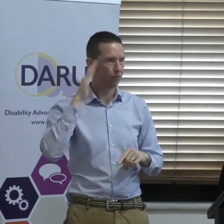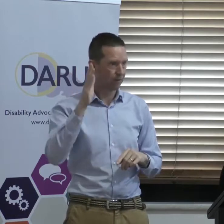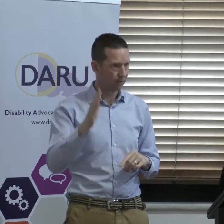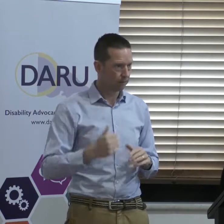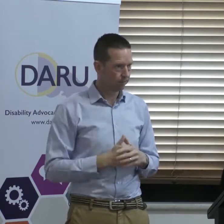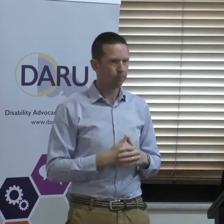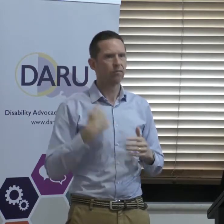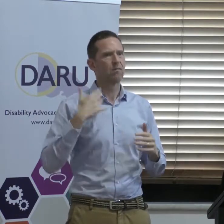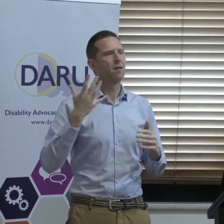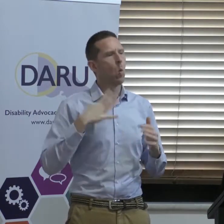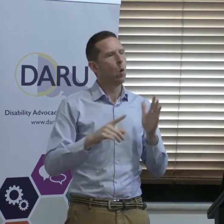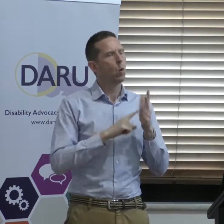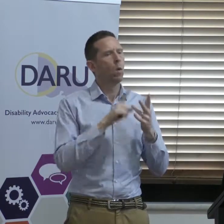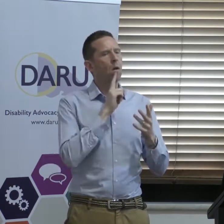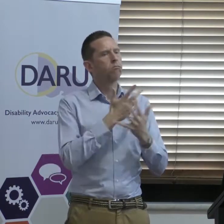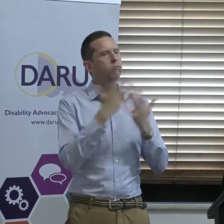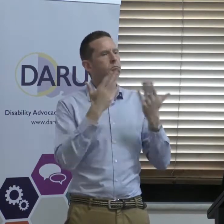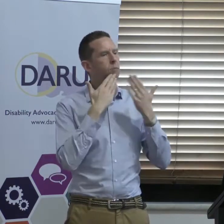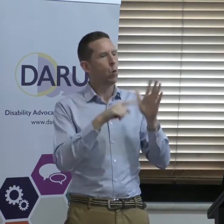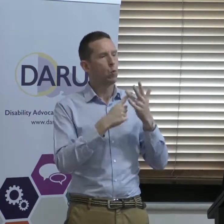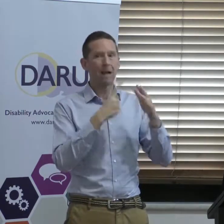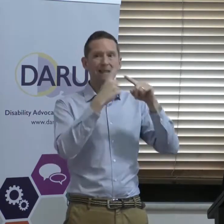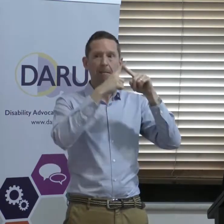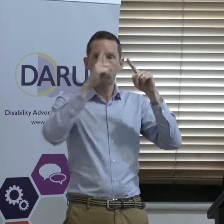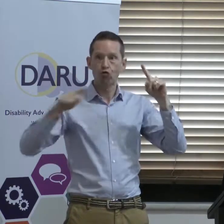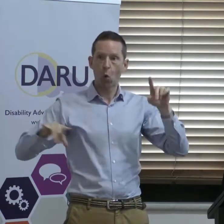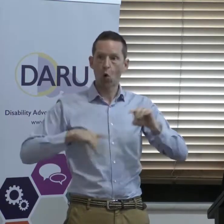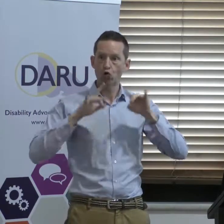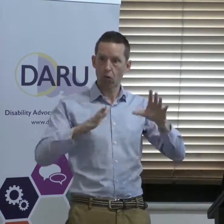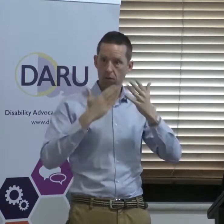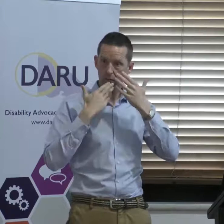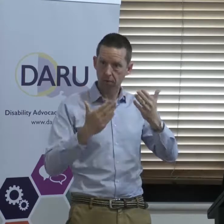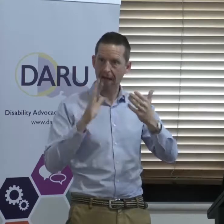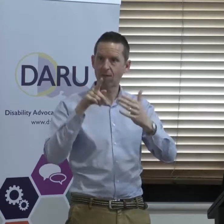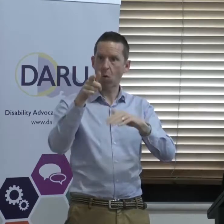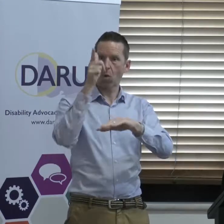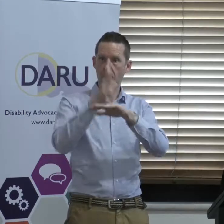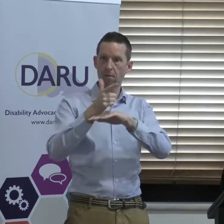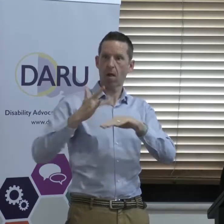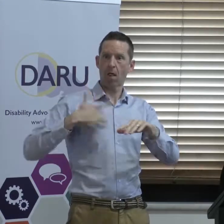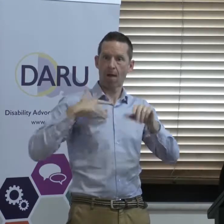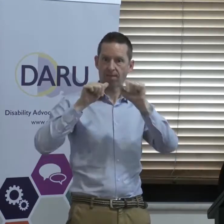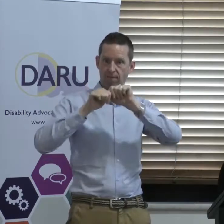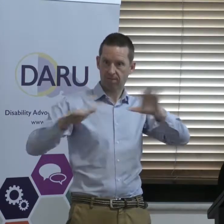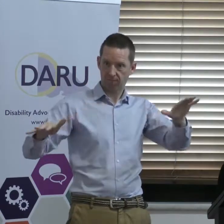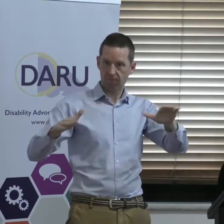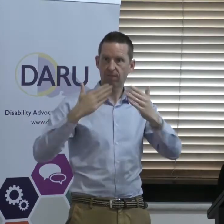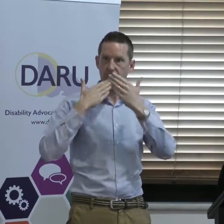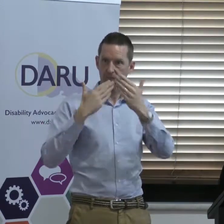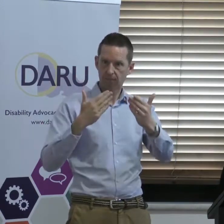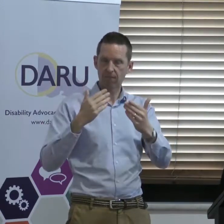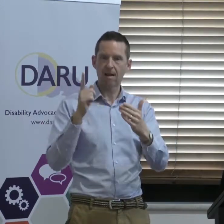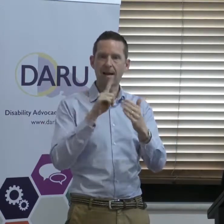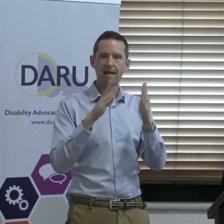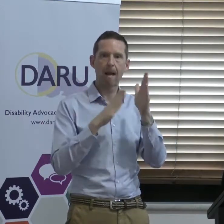to express thanks to the Expression Australia for operating the live stream, and Michael for providing all